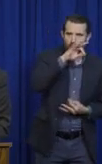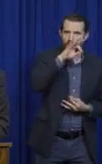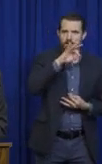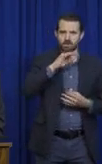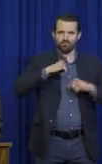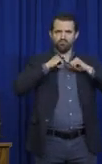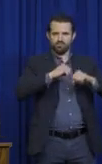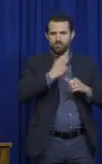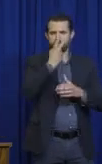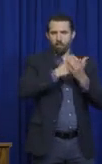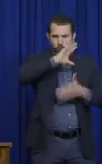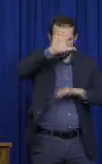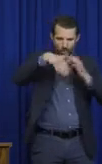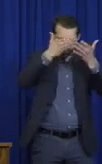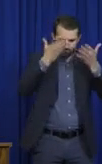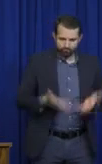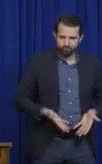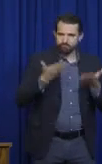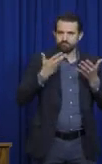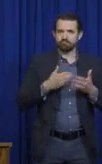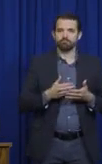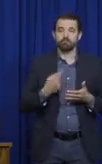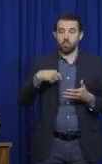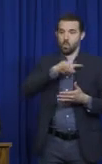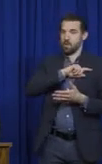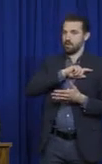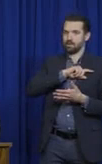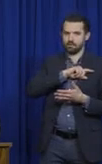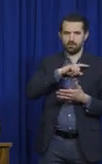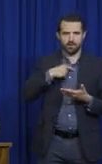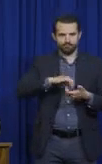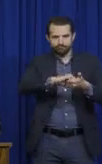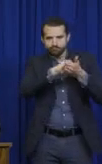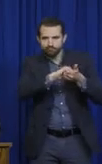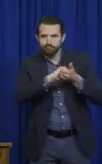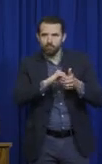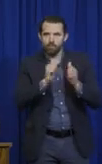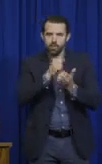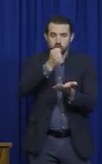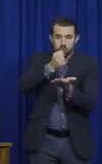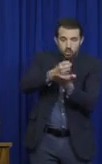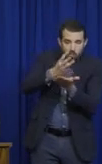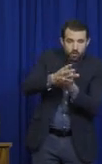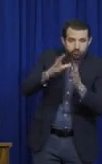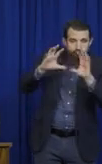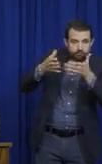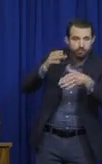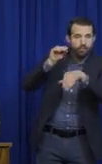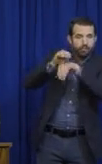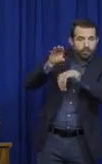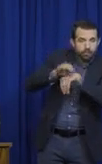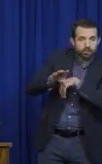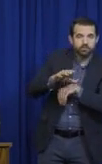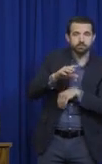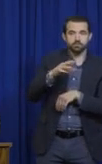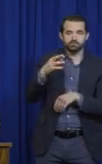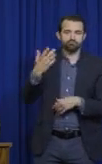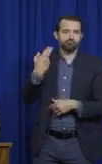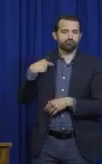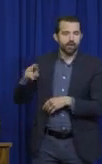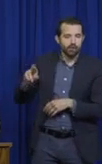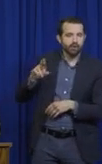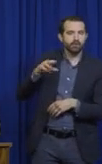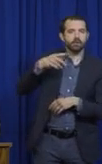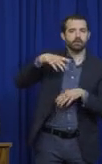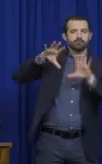CDC has been working with social workers and counselors and chaplains across the state to offer that